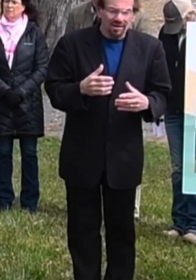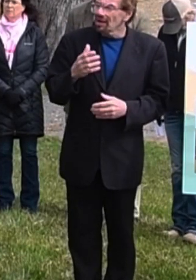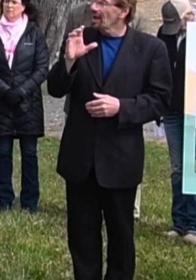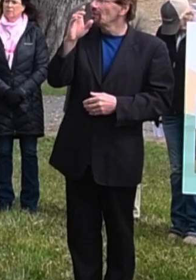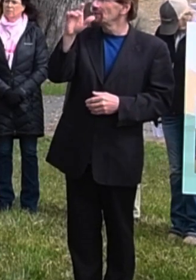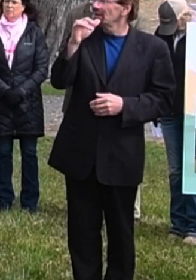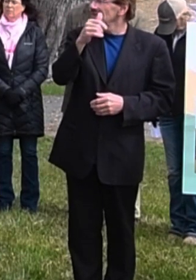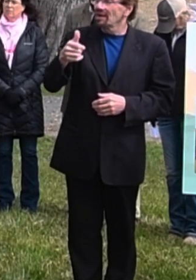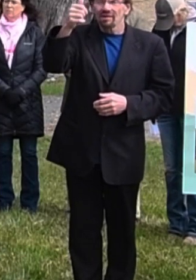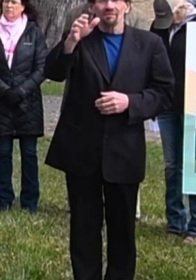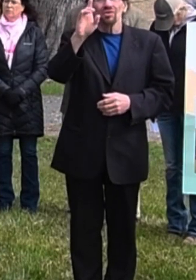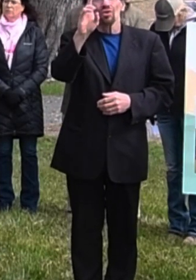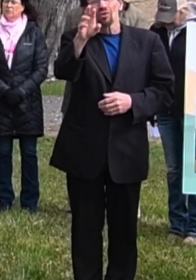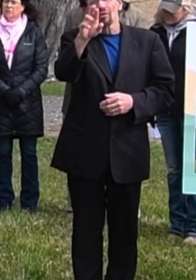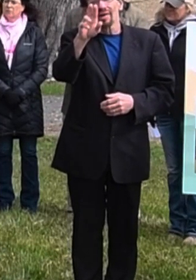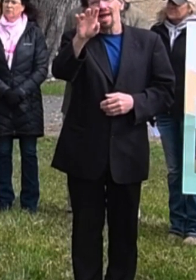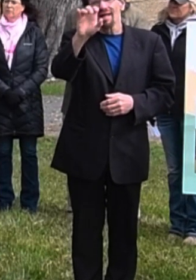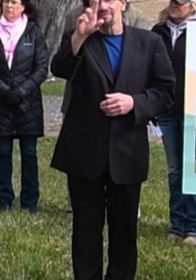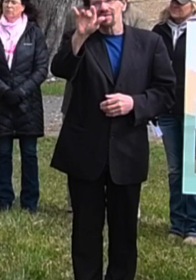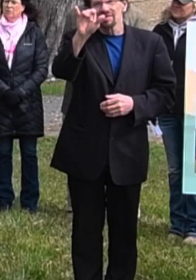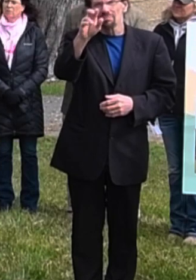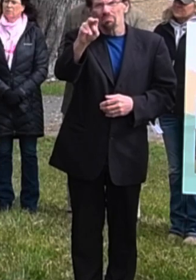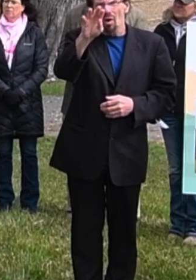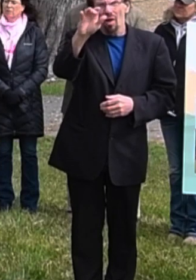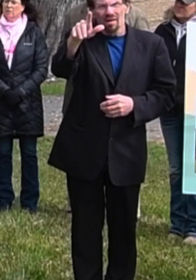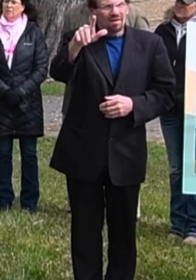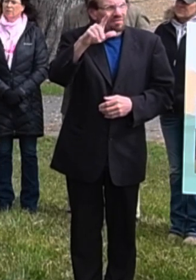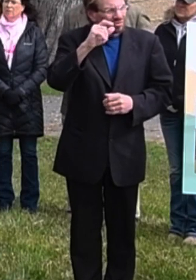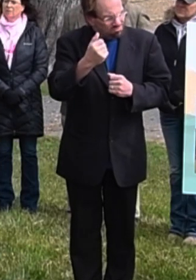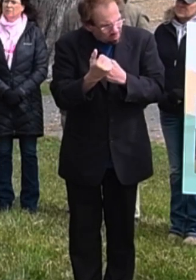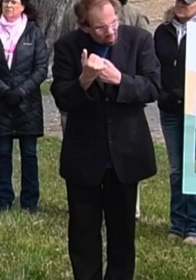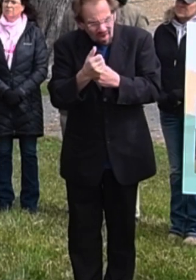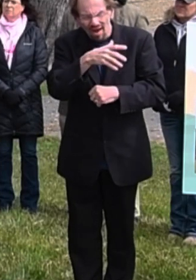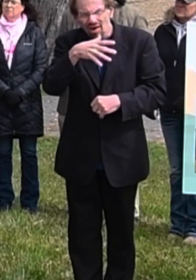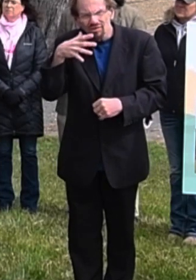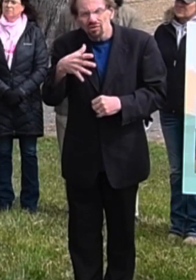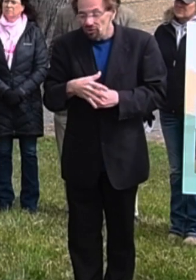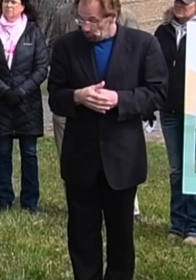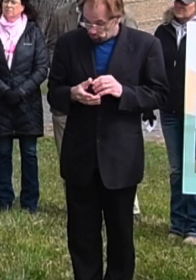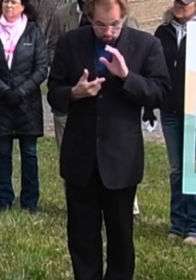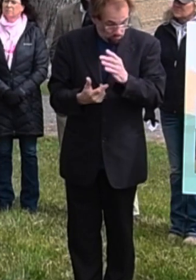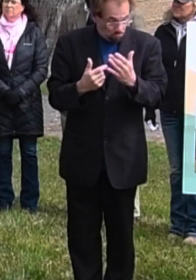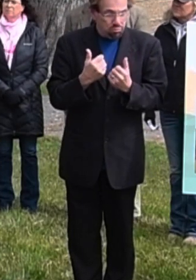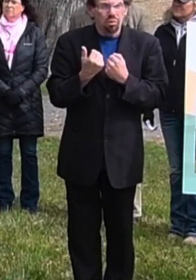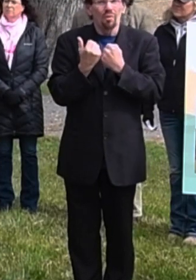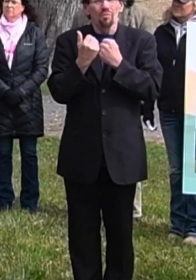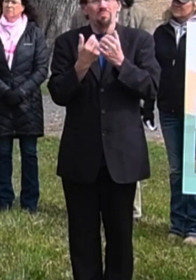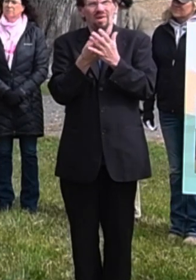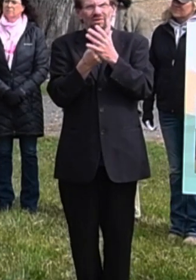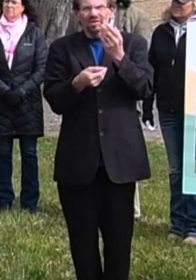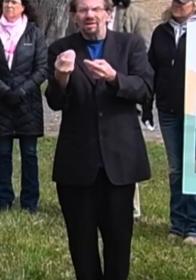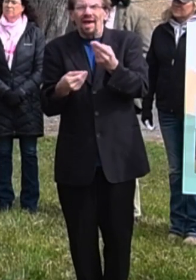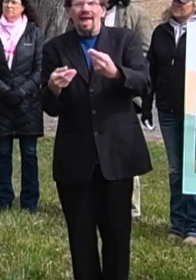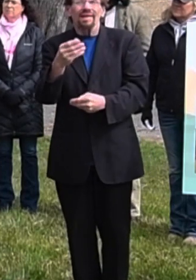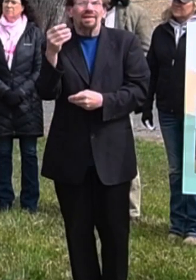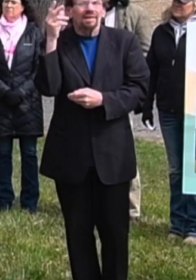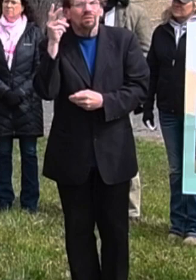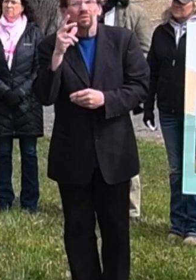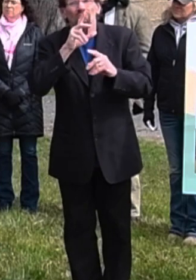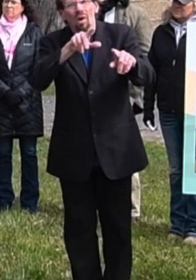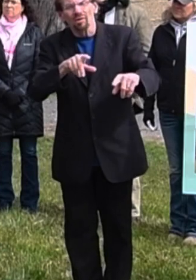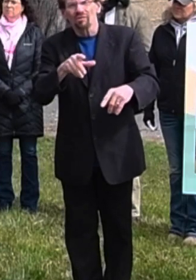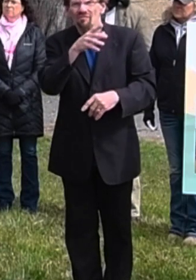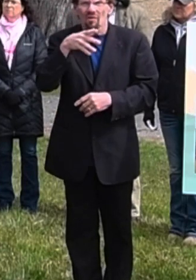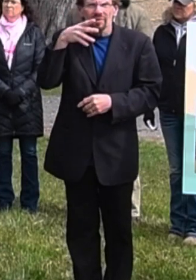Ball for his support of agriculture. He has shown his support through his budgets, as well as listening and responding to our agricultural